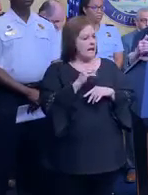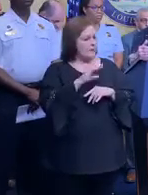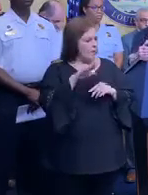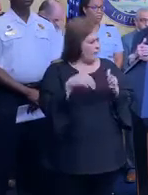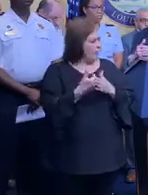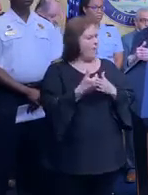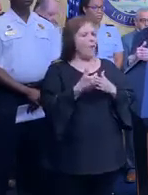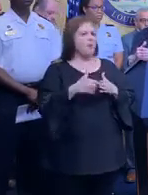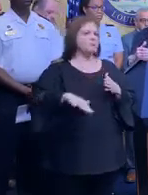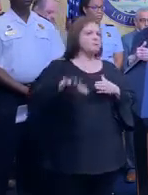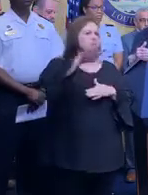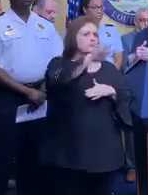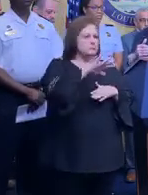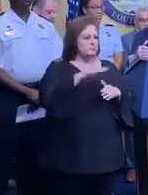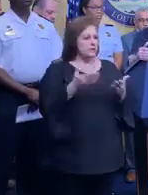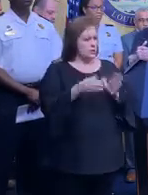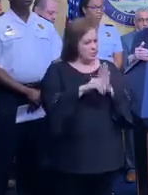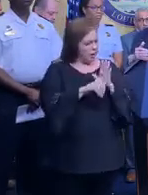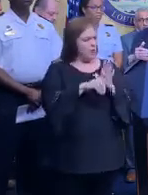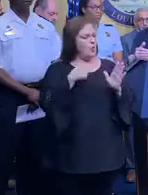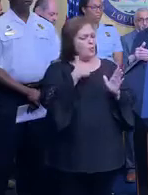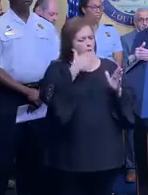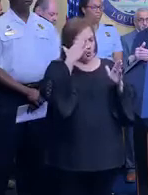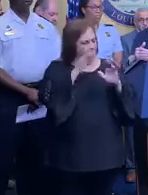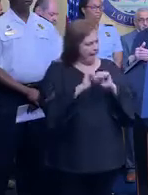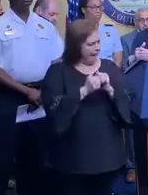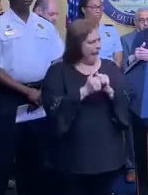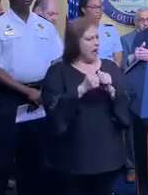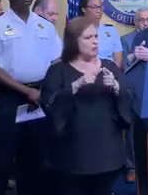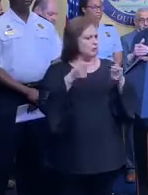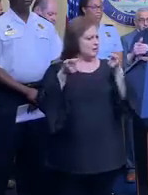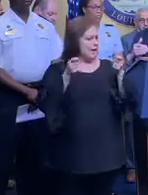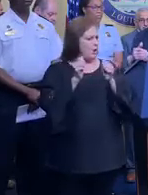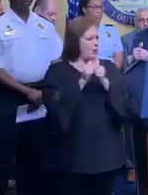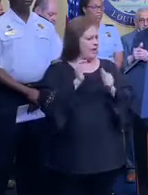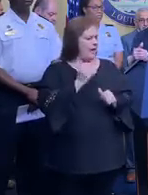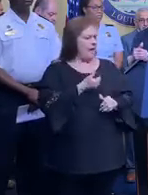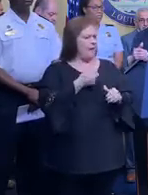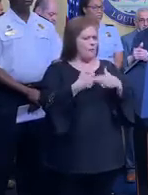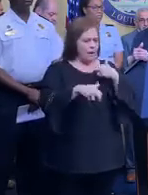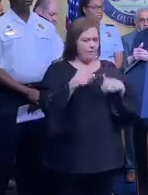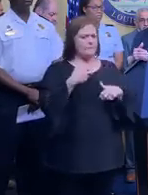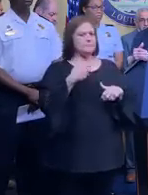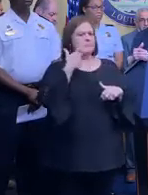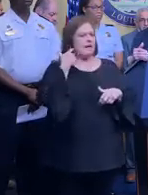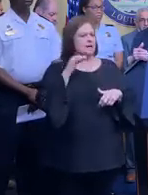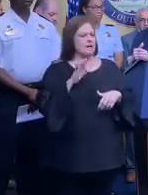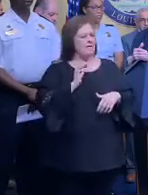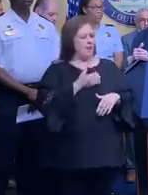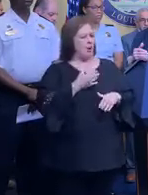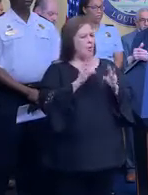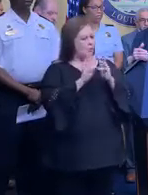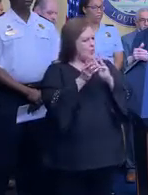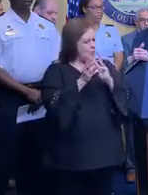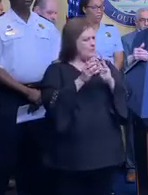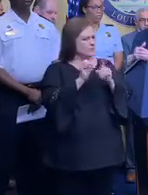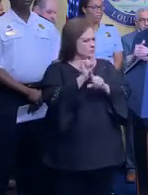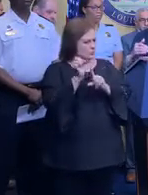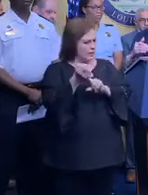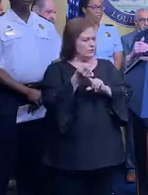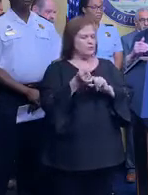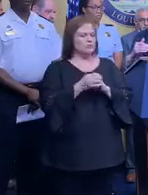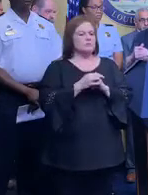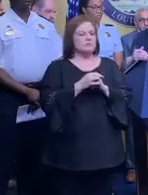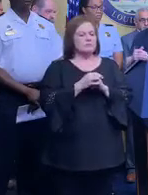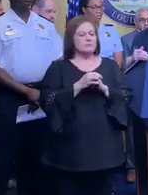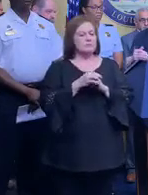nation that we in New Orleans know how to deal with our problems that the weather brings to our shores. I want